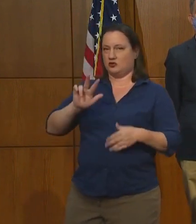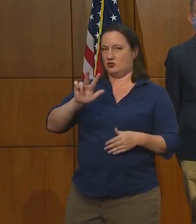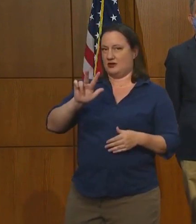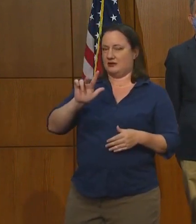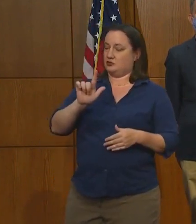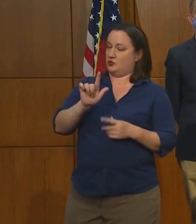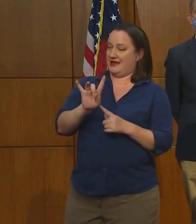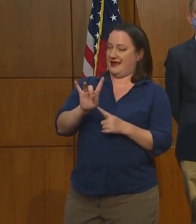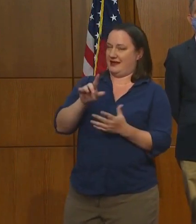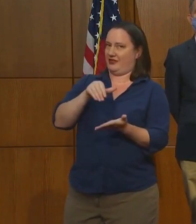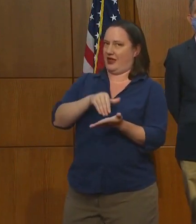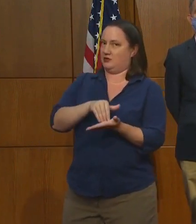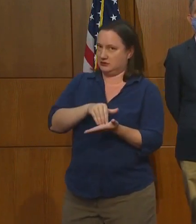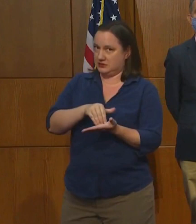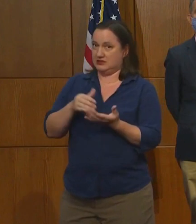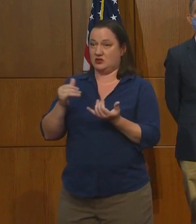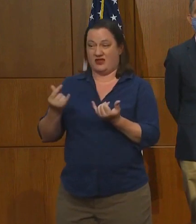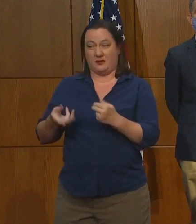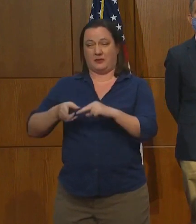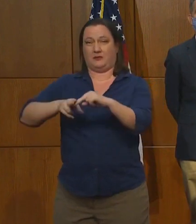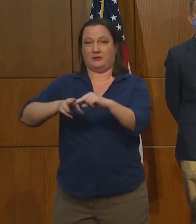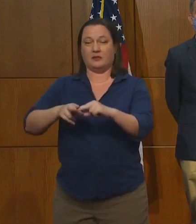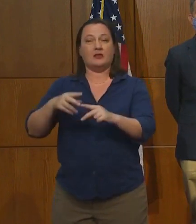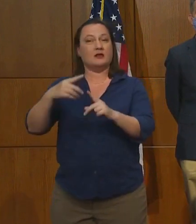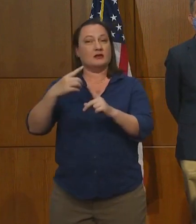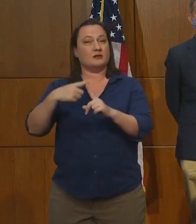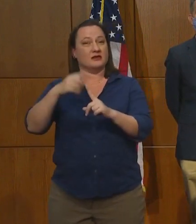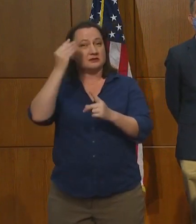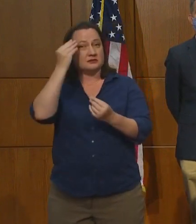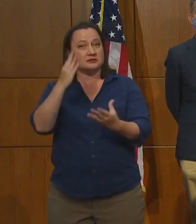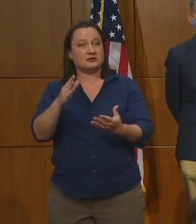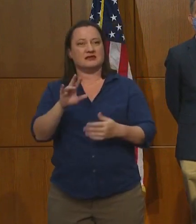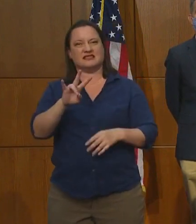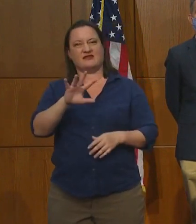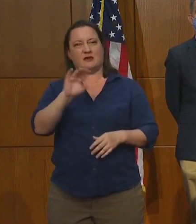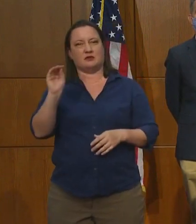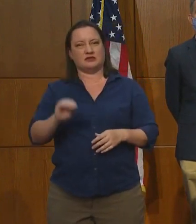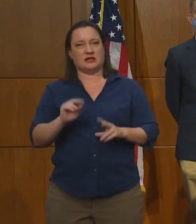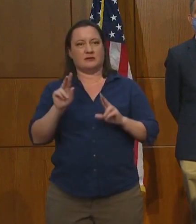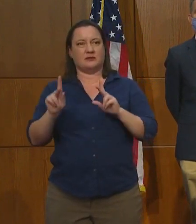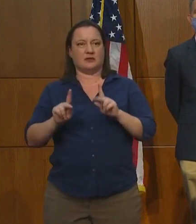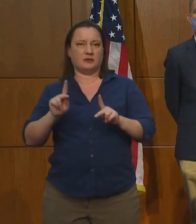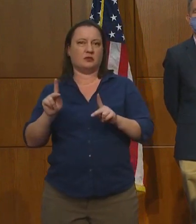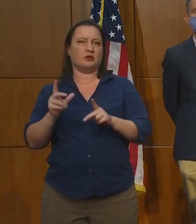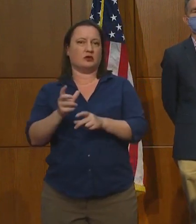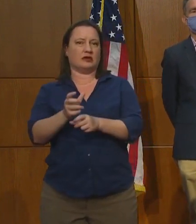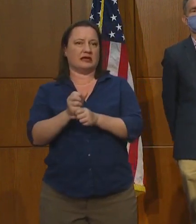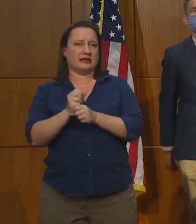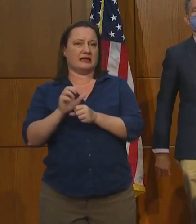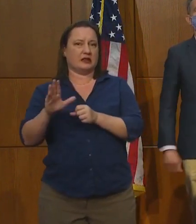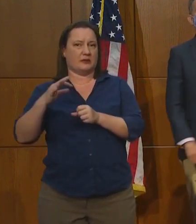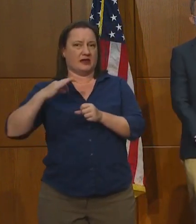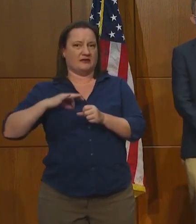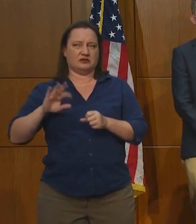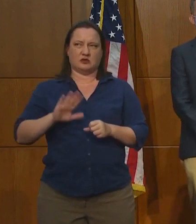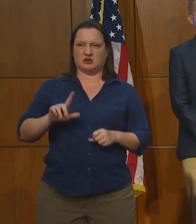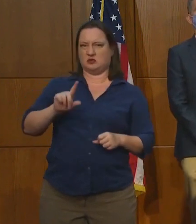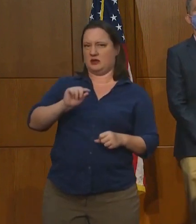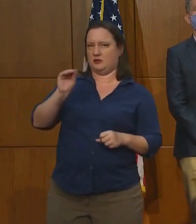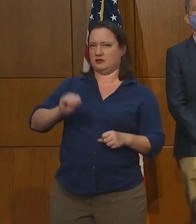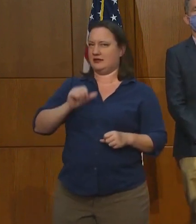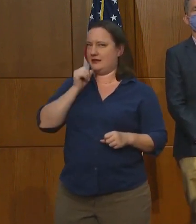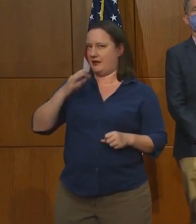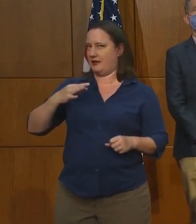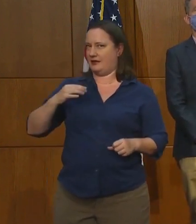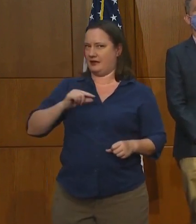working that. Also a reminder, we have had about 75% people get through their benefits. We think around 20% aren't eligible. And so a lot of